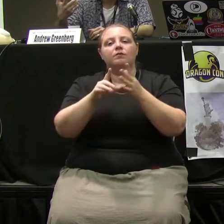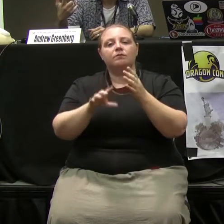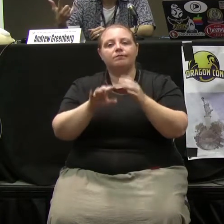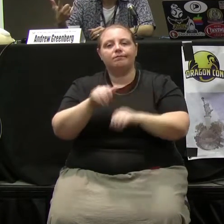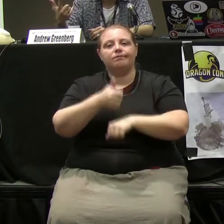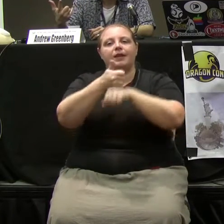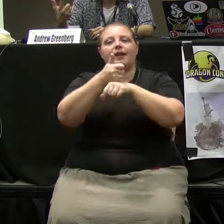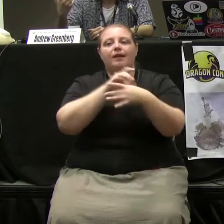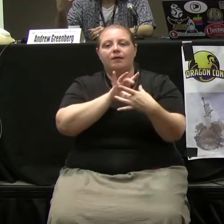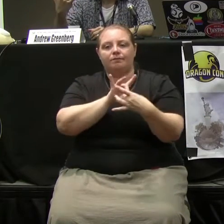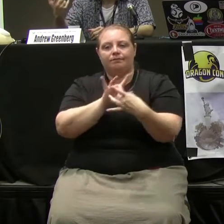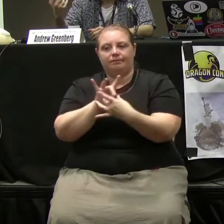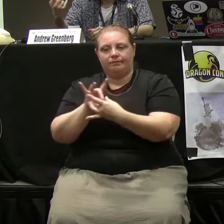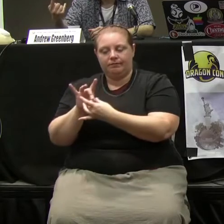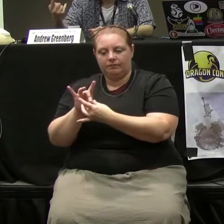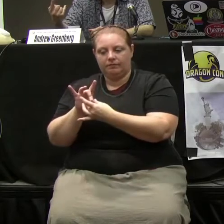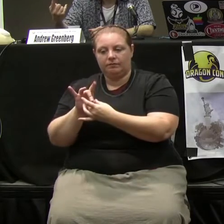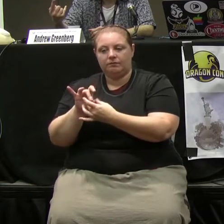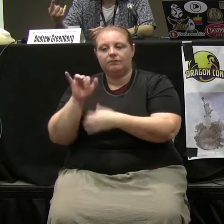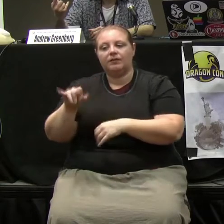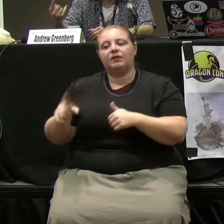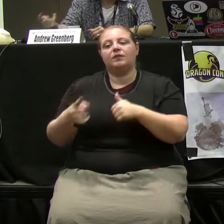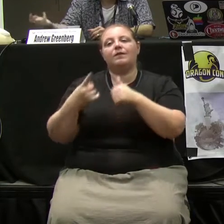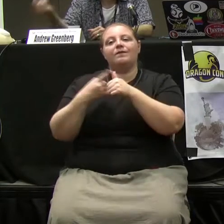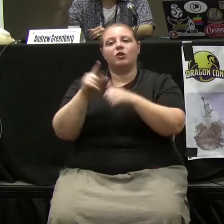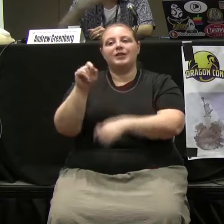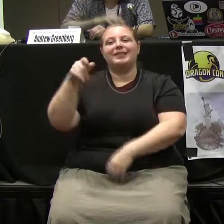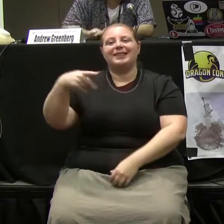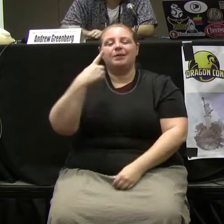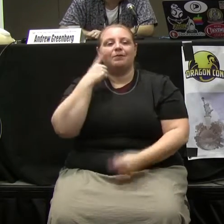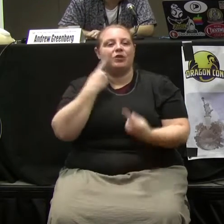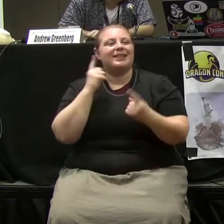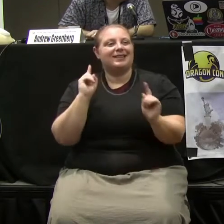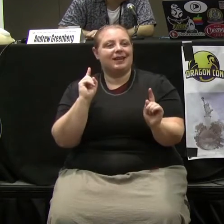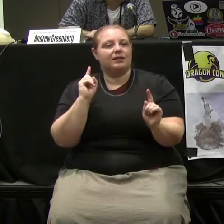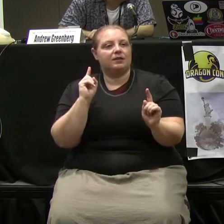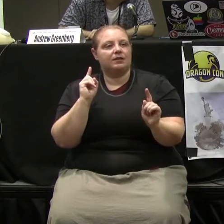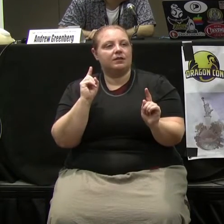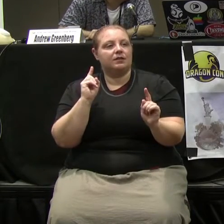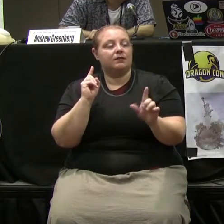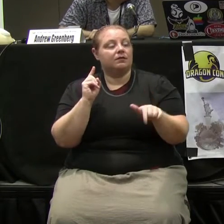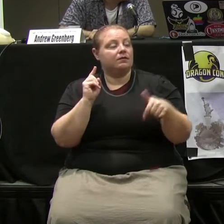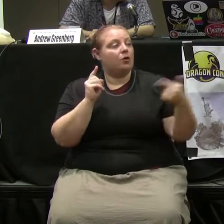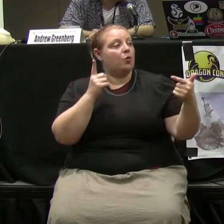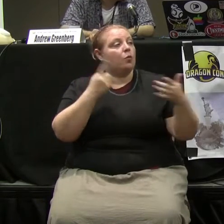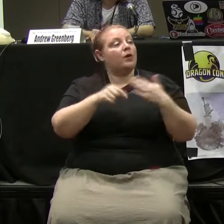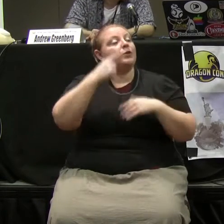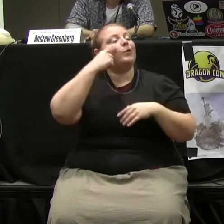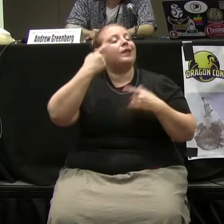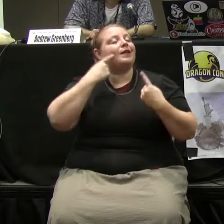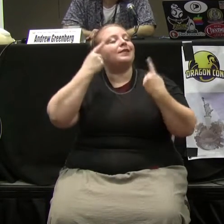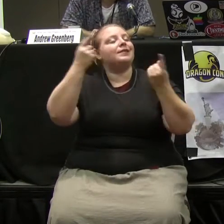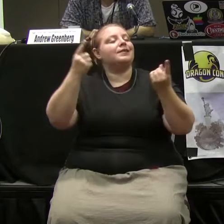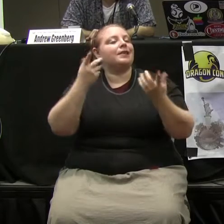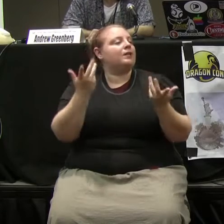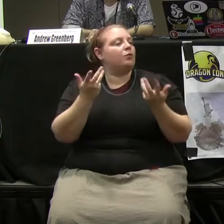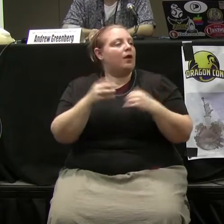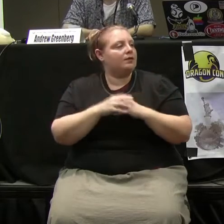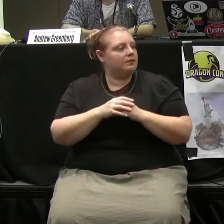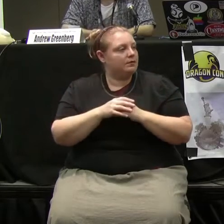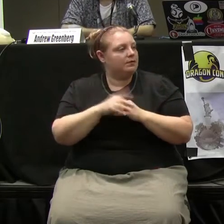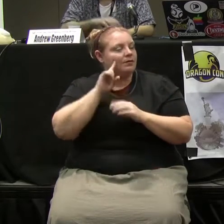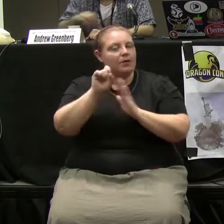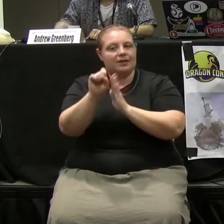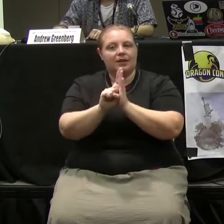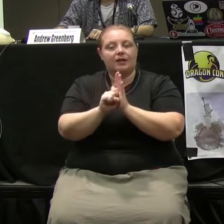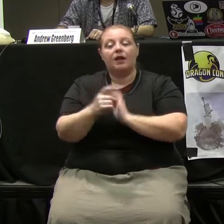those are the first tip, and what I consider the primary tip for success. I would like to pass that on to Lev. What do you consider important for success at state level?